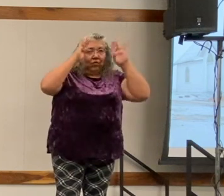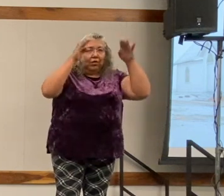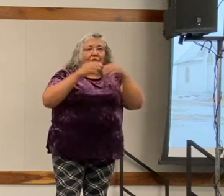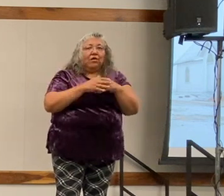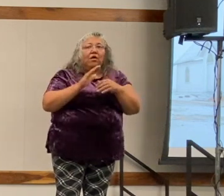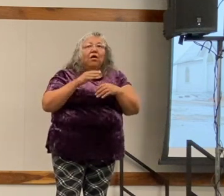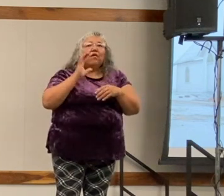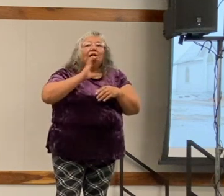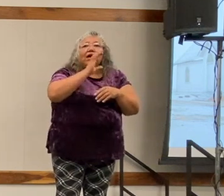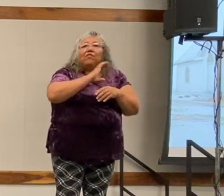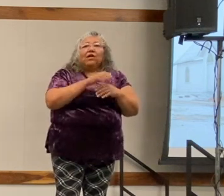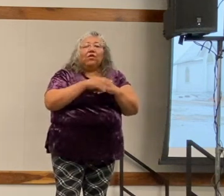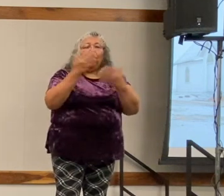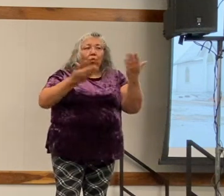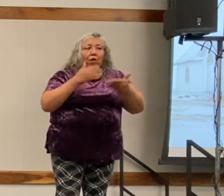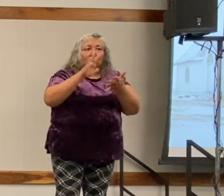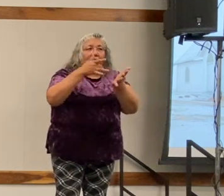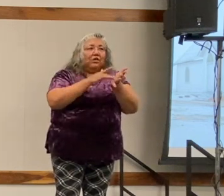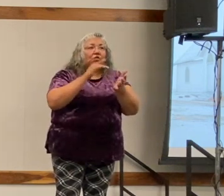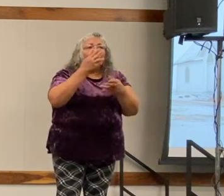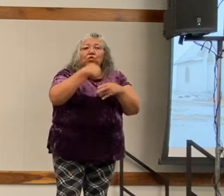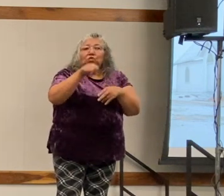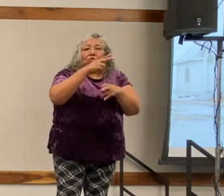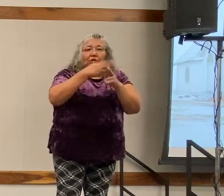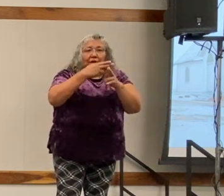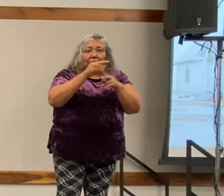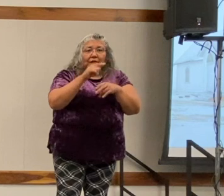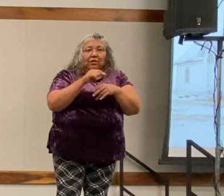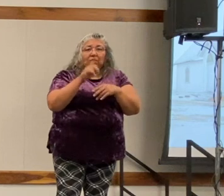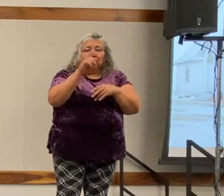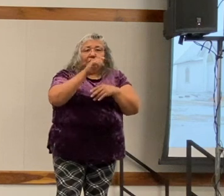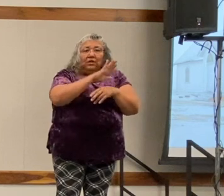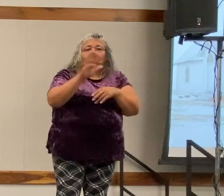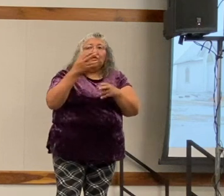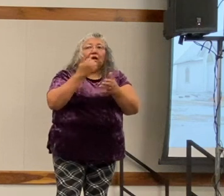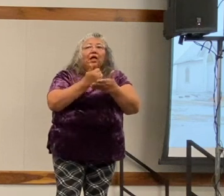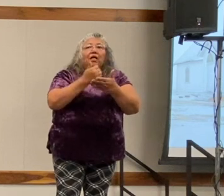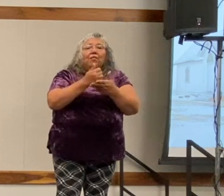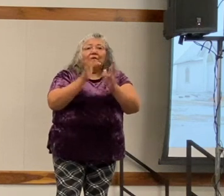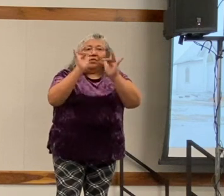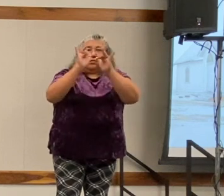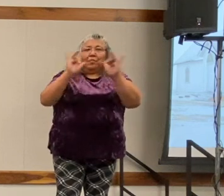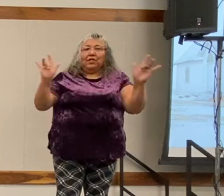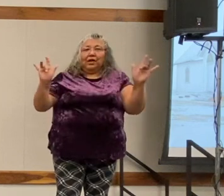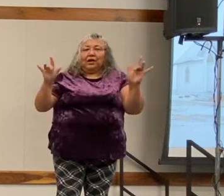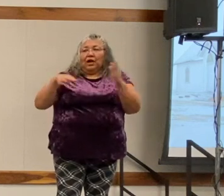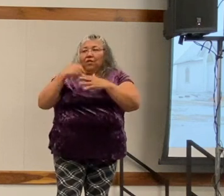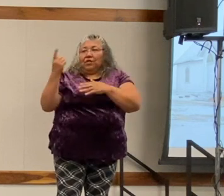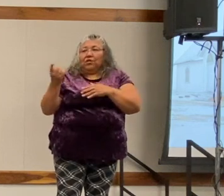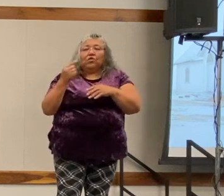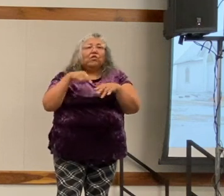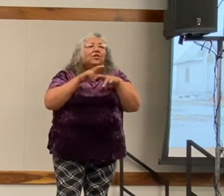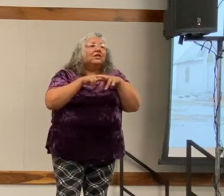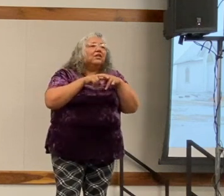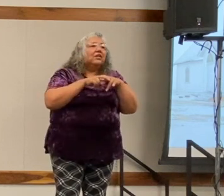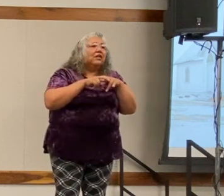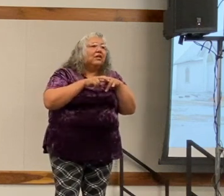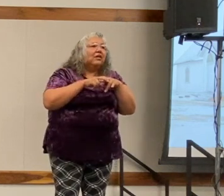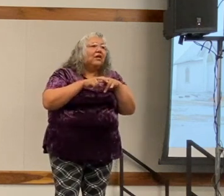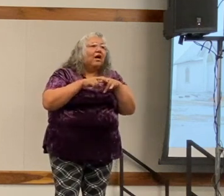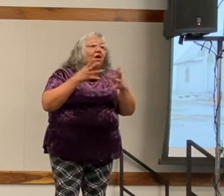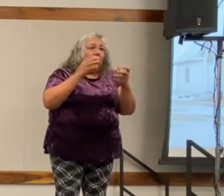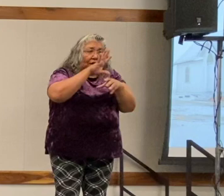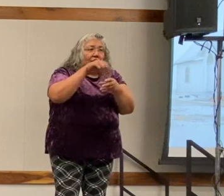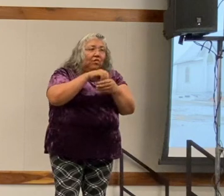our Welcome Center, you name it, we need your help. It's blank out there. If you're sitting here and you're thinking, hey, I want to